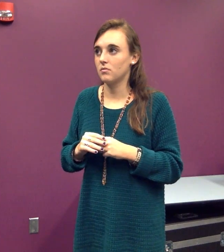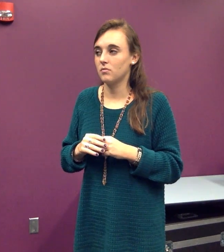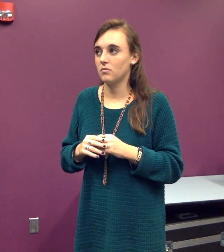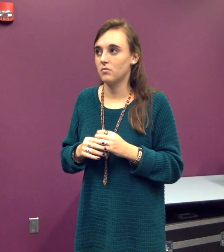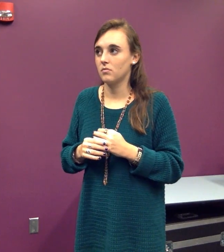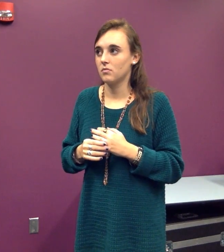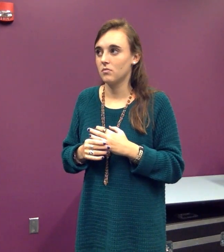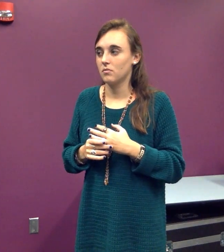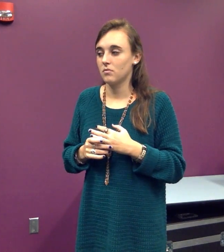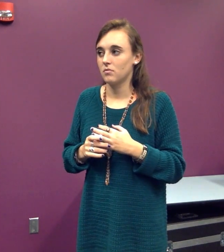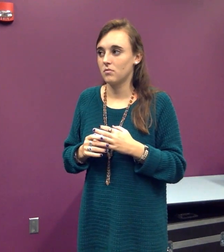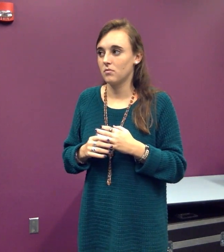Okay, so here.